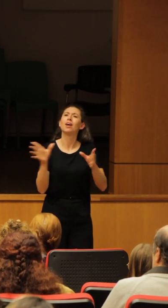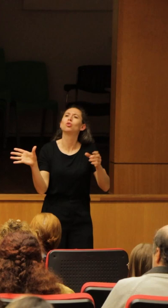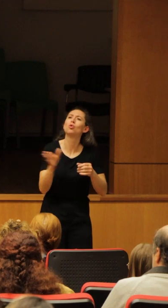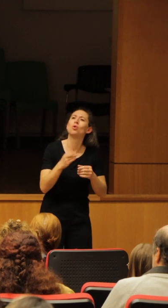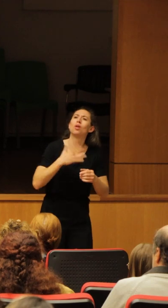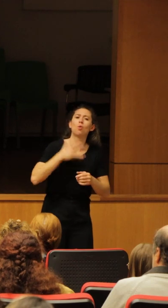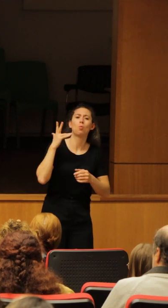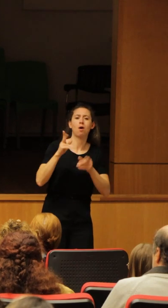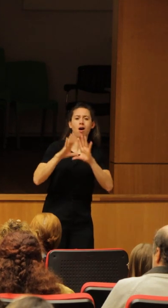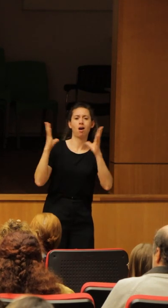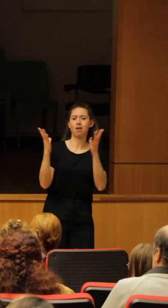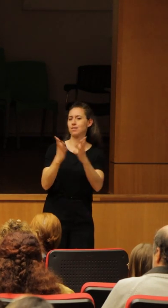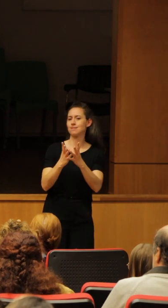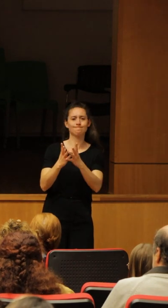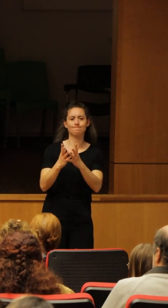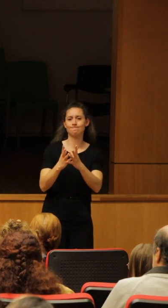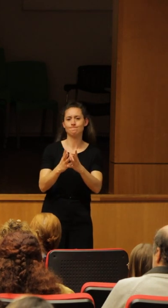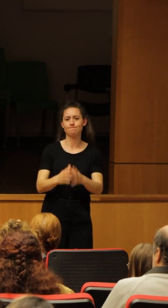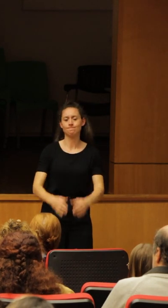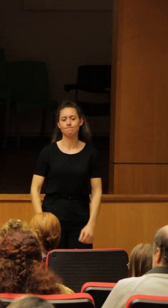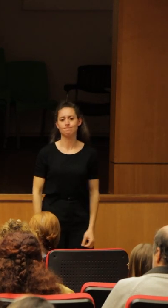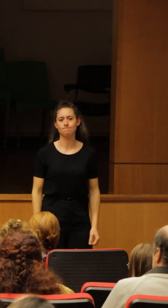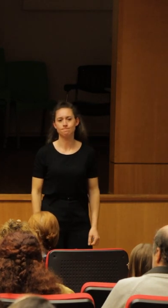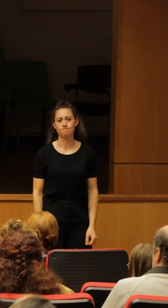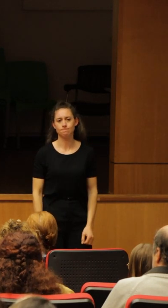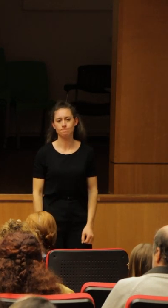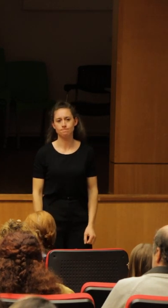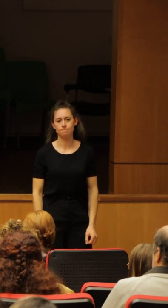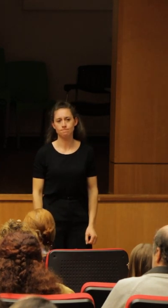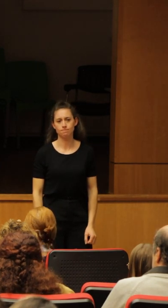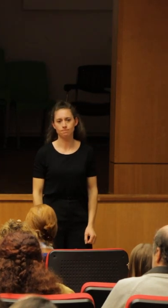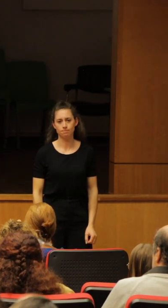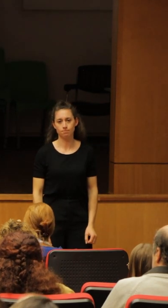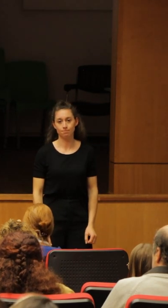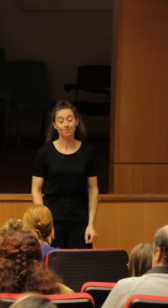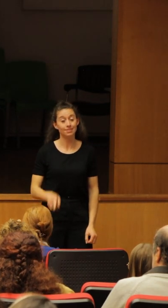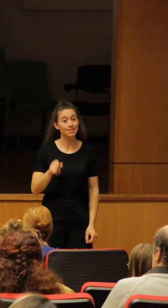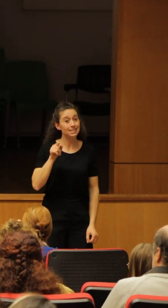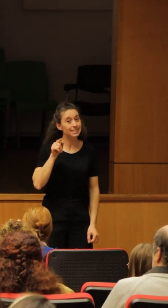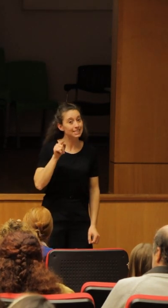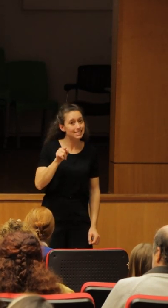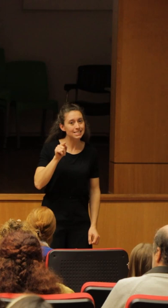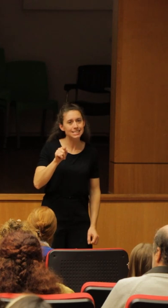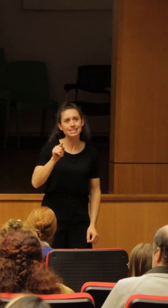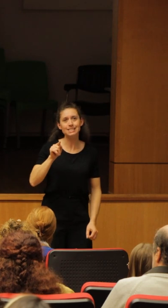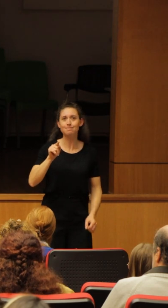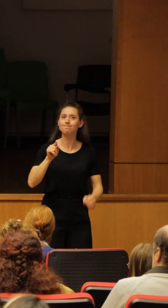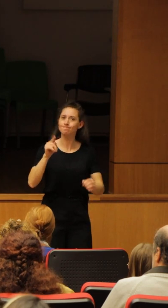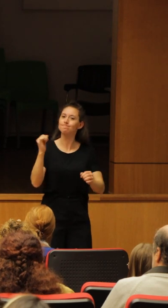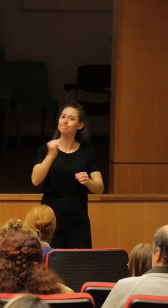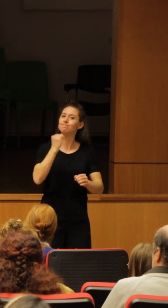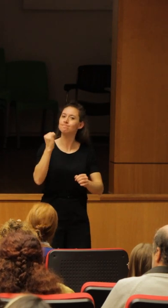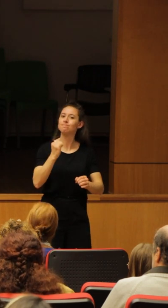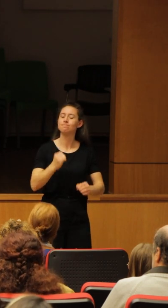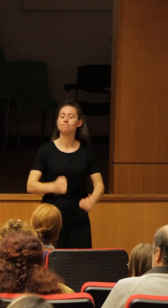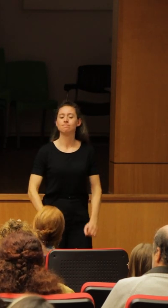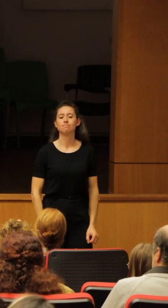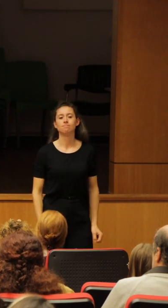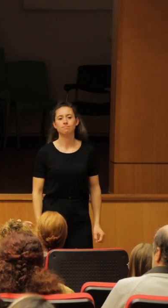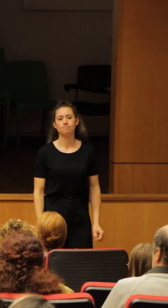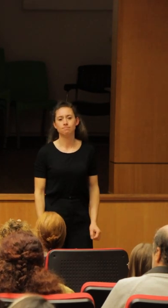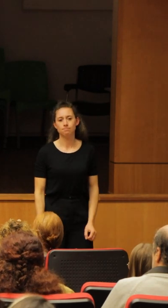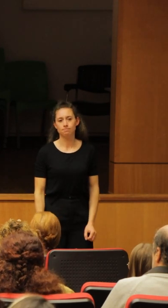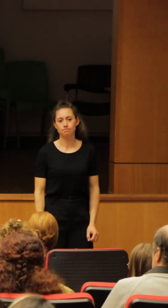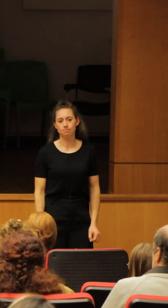humanidad. So, and that was a major thing. Y ese era un tema importante, ¿no? So, this